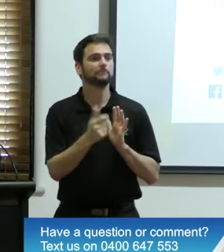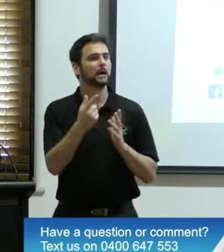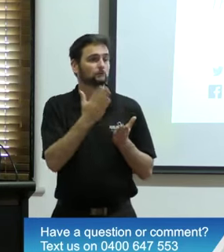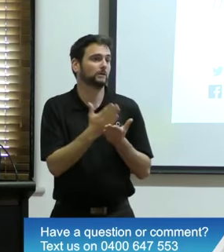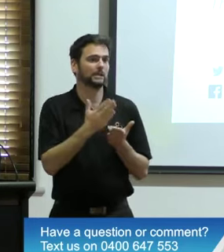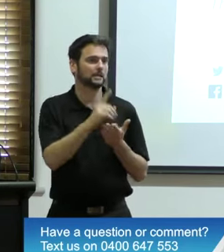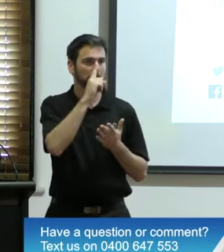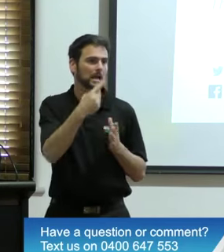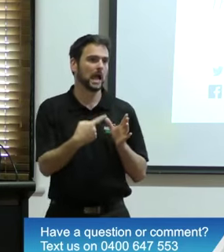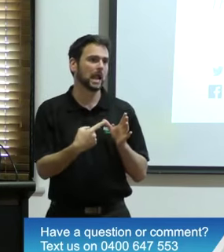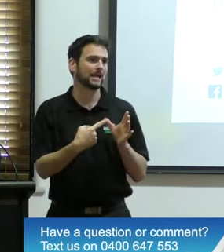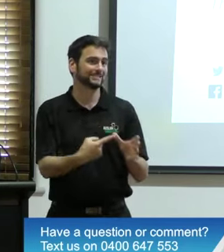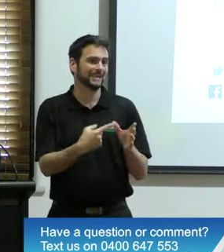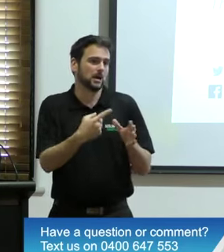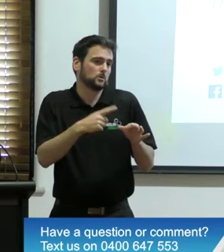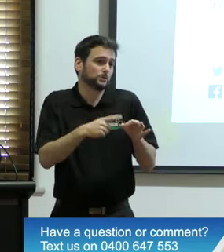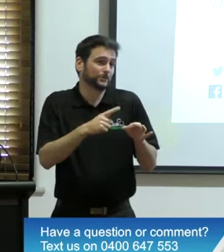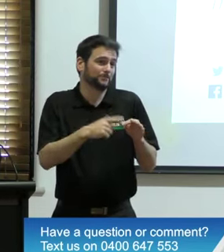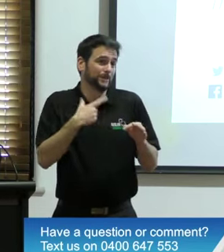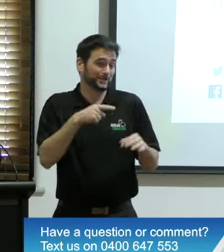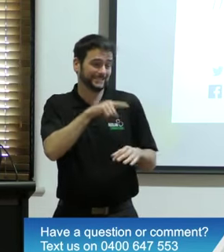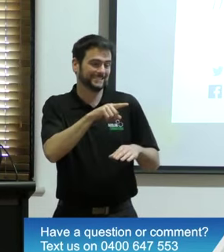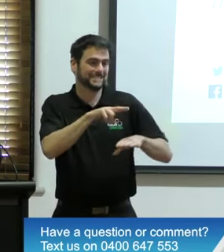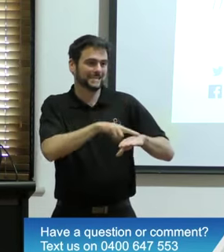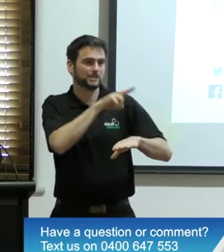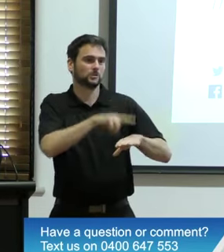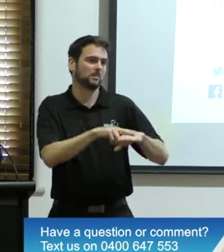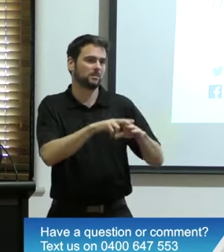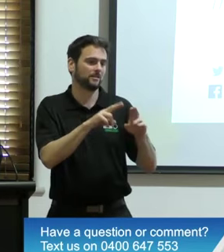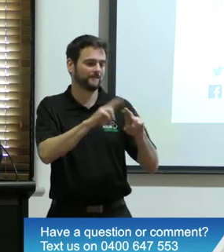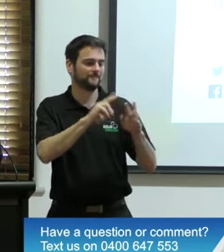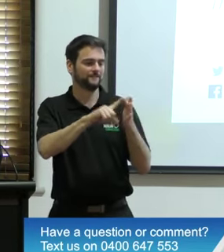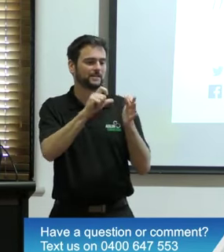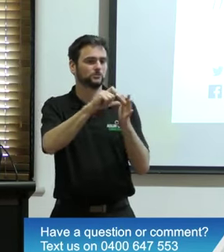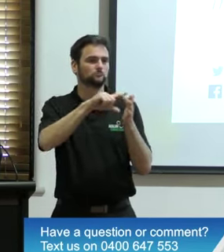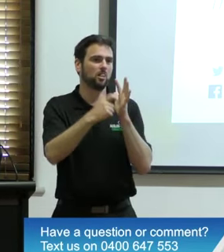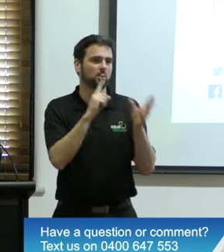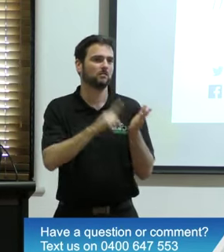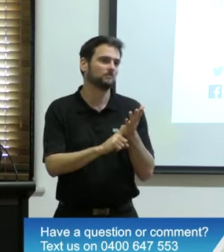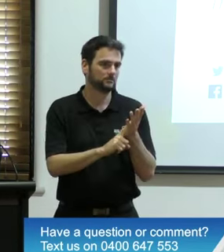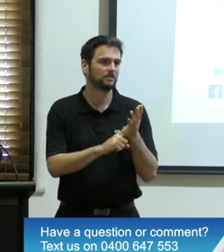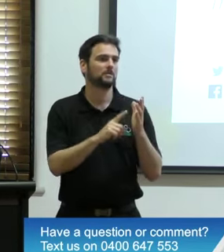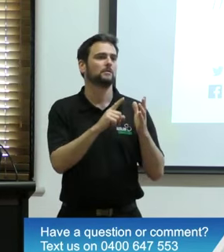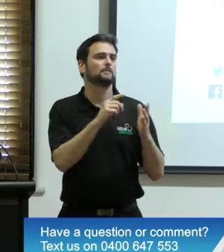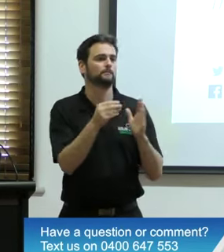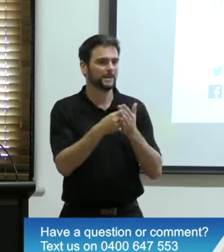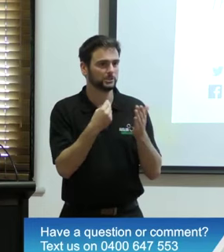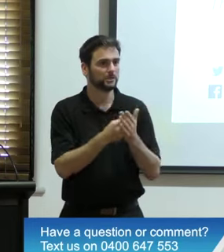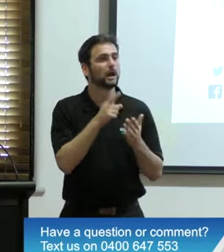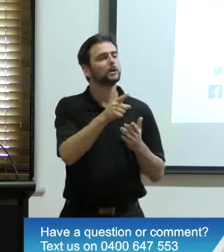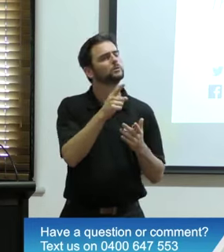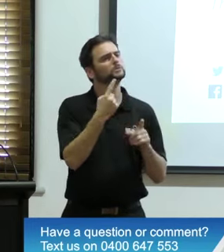it relates to the federal budget. But I just wanted to clarify, so you are talking about the ILC information